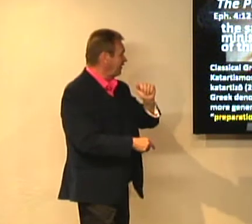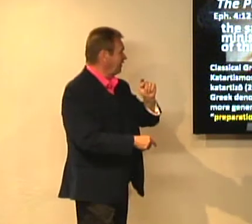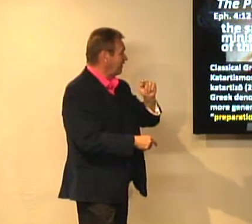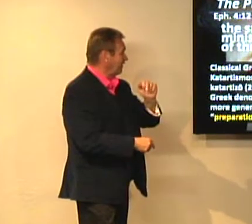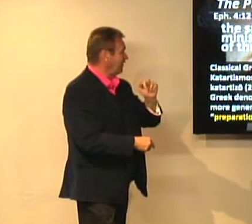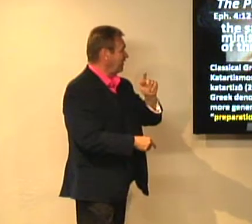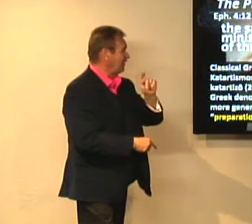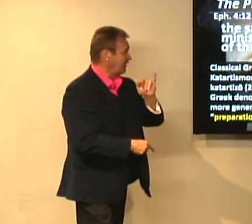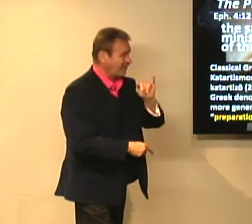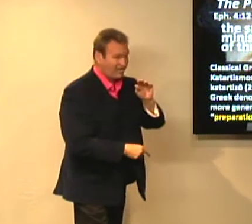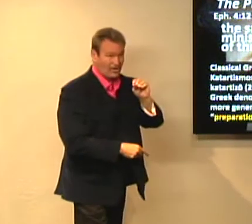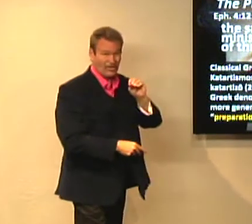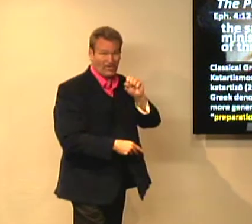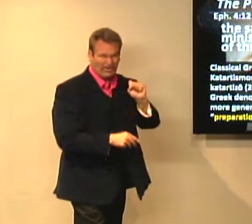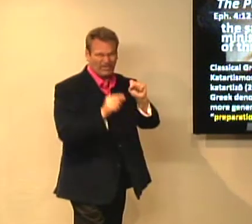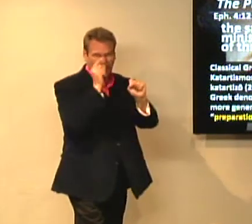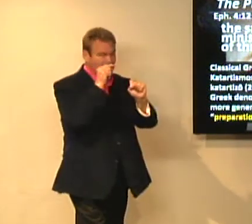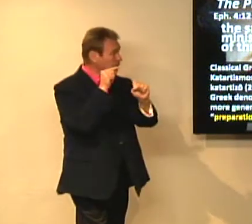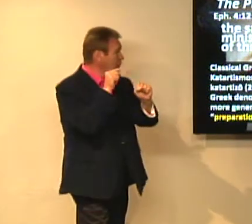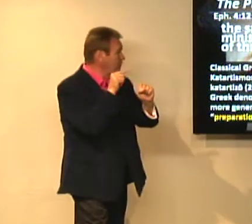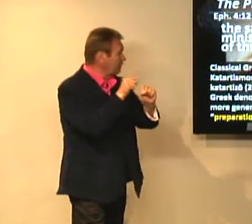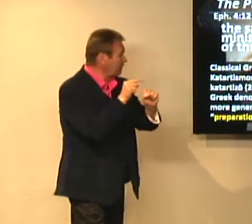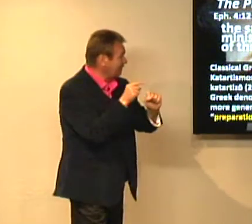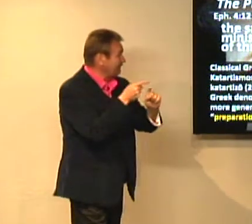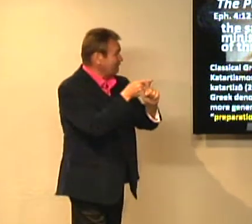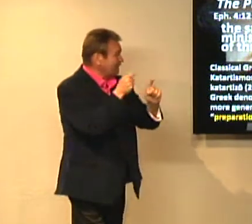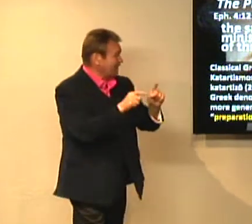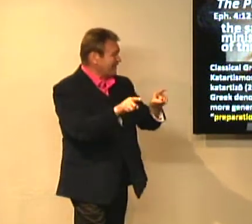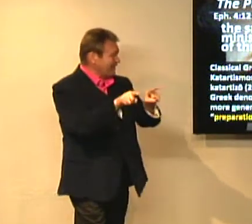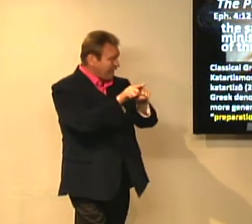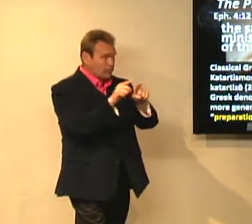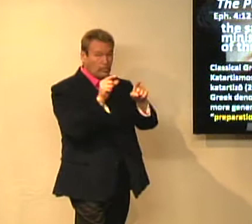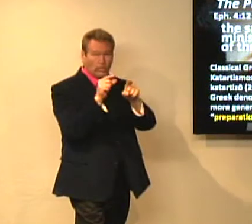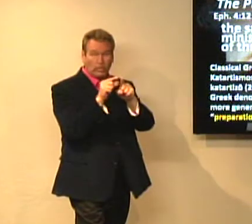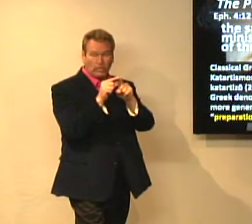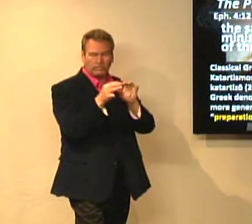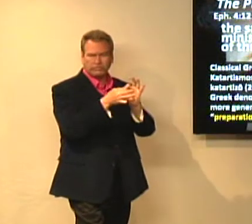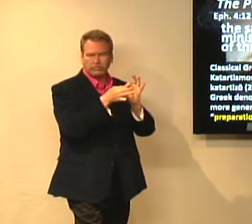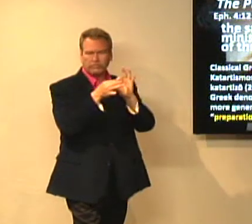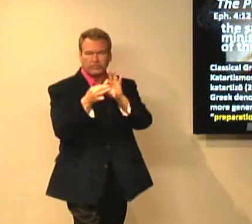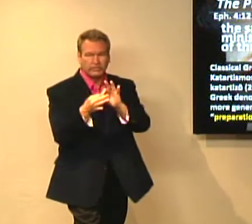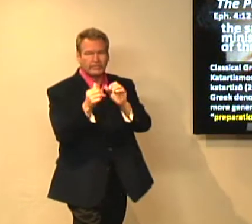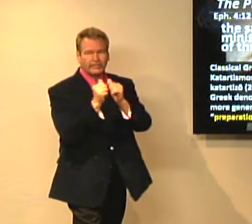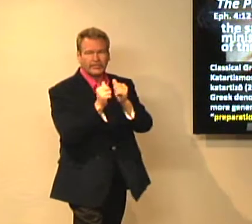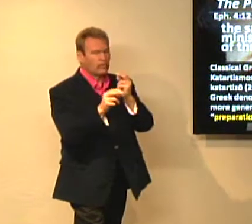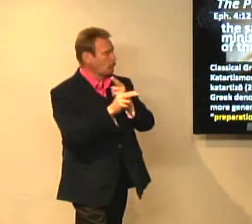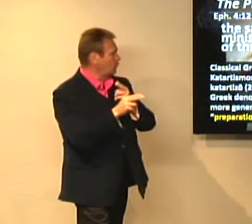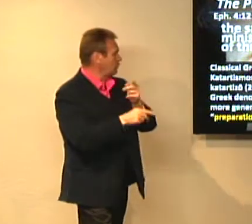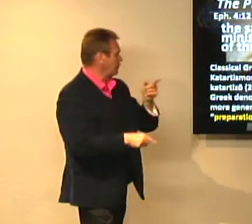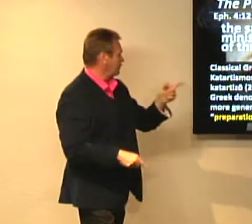katatarsis, catatarsynosis.